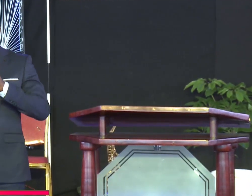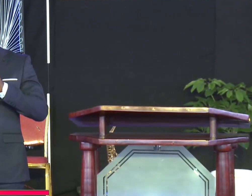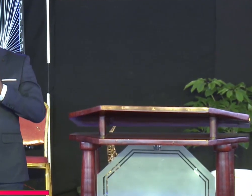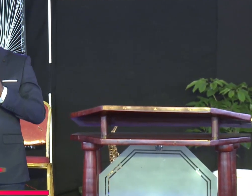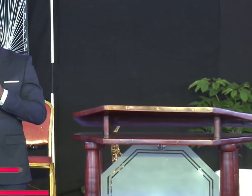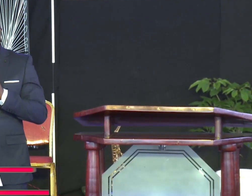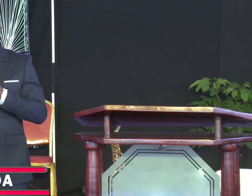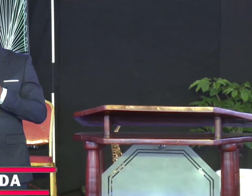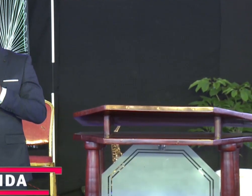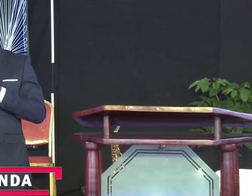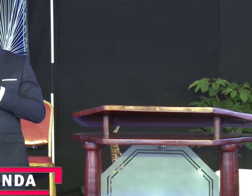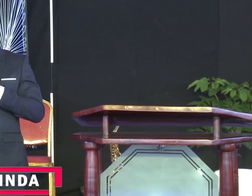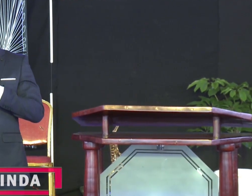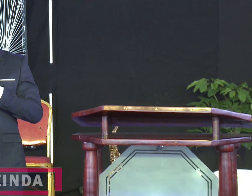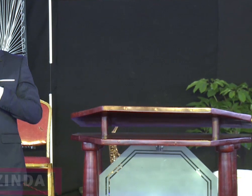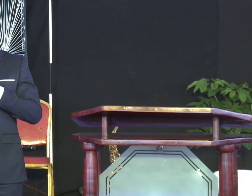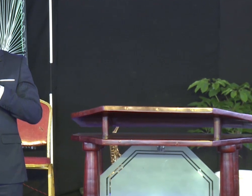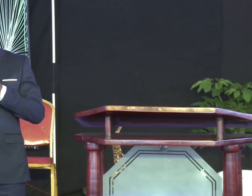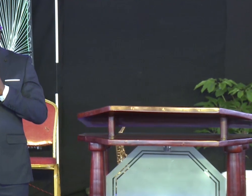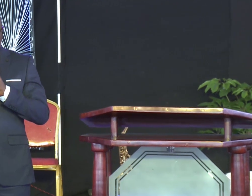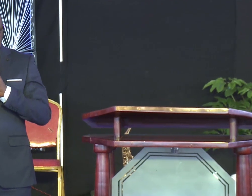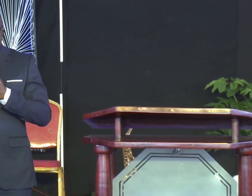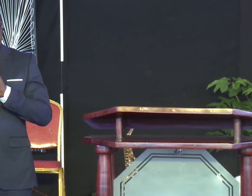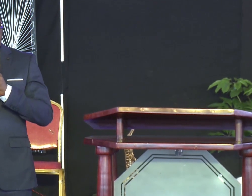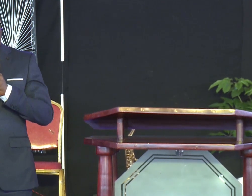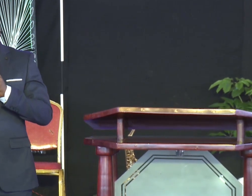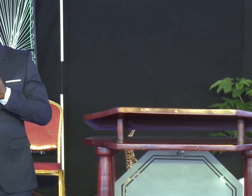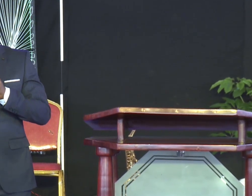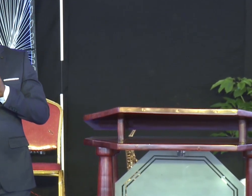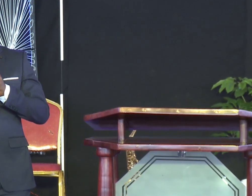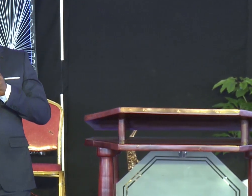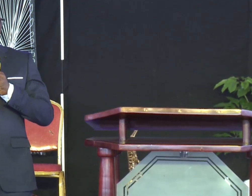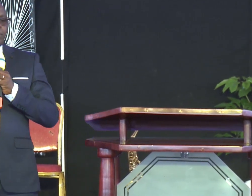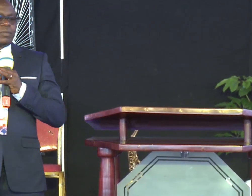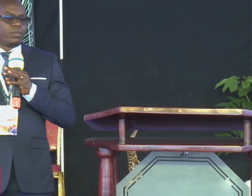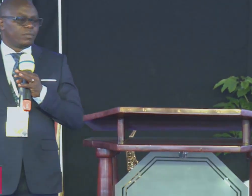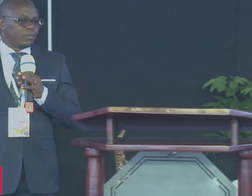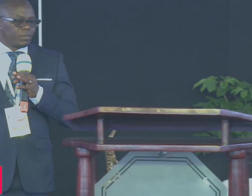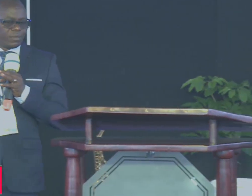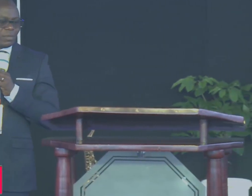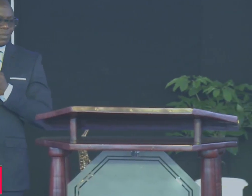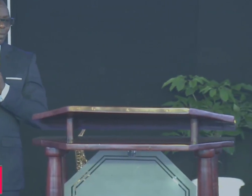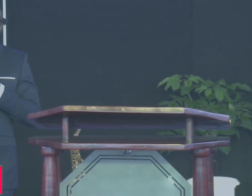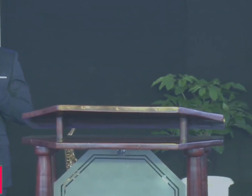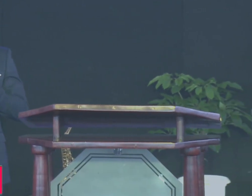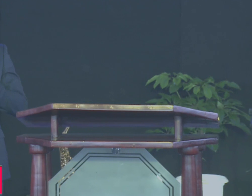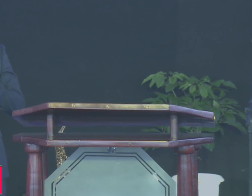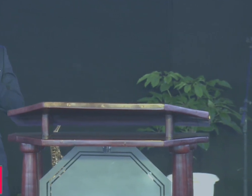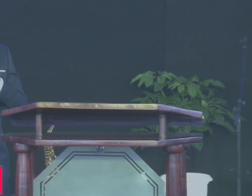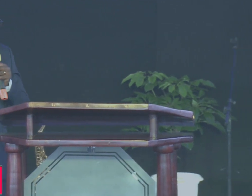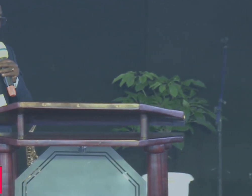in John 10:39 sitting at the feet of Jesus. What was happening? Food.